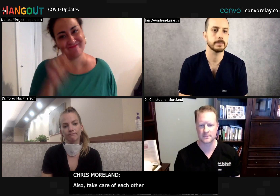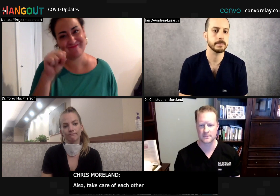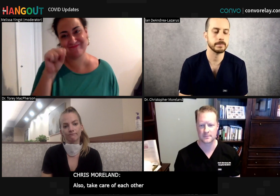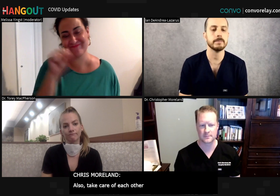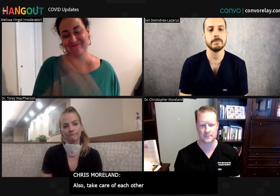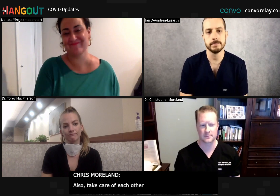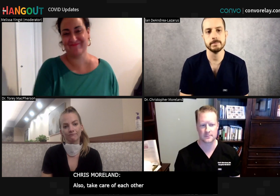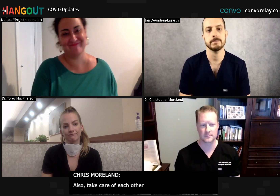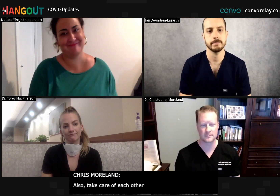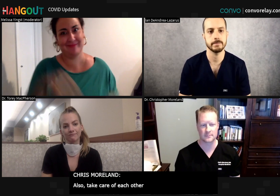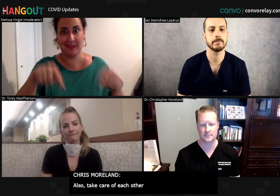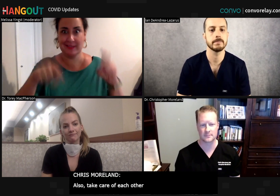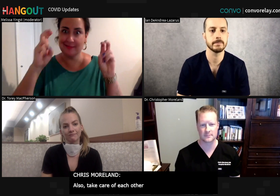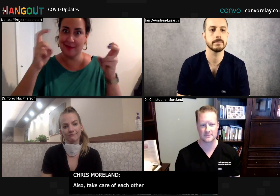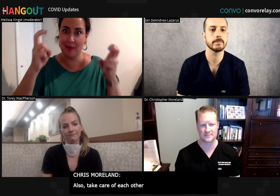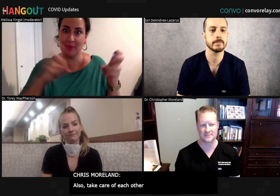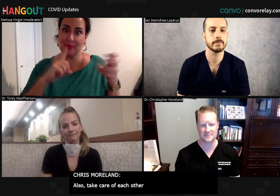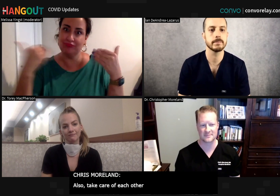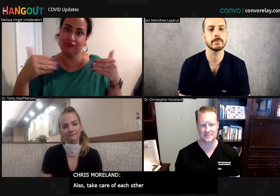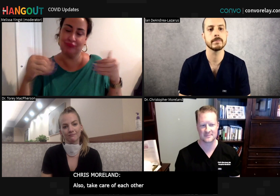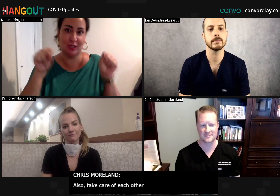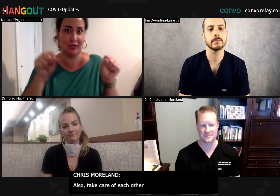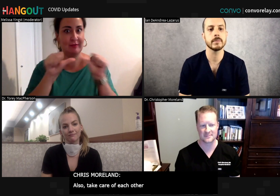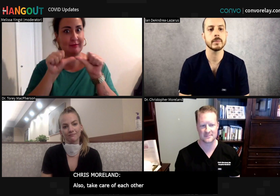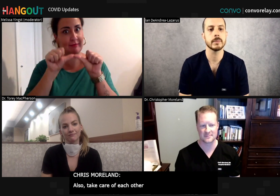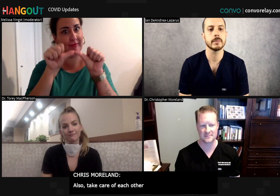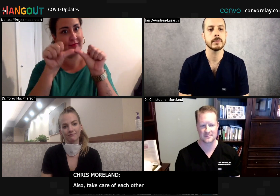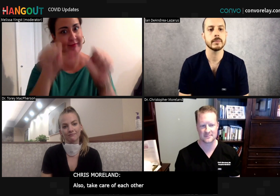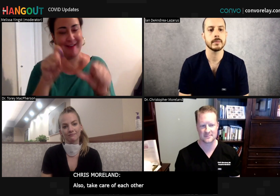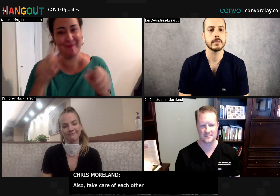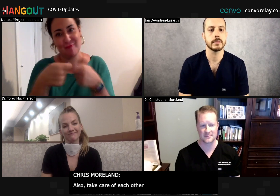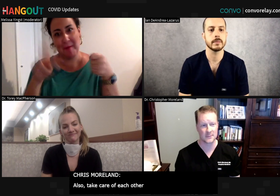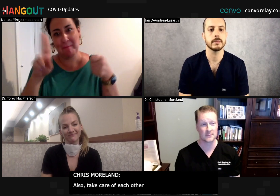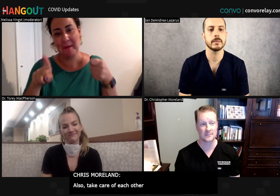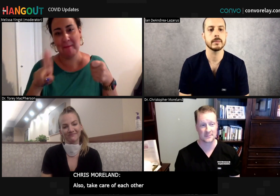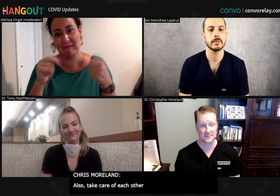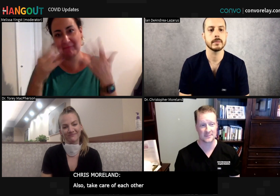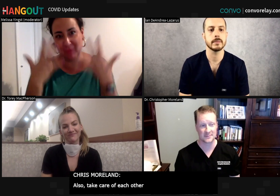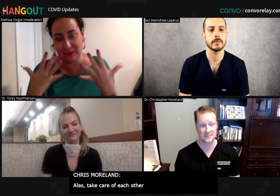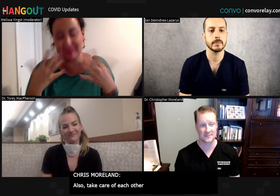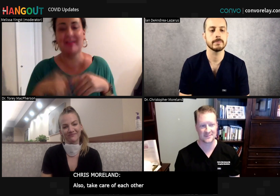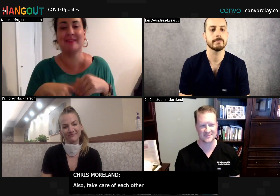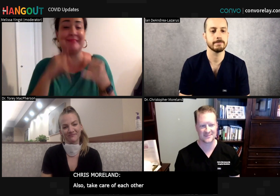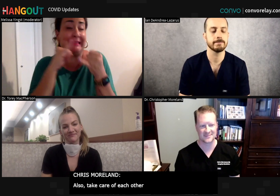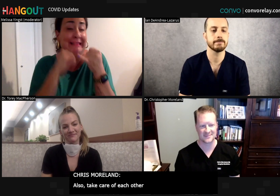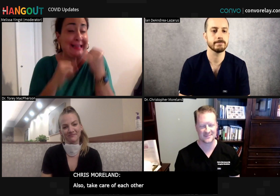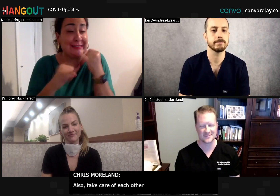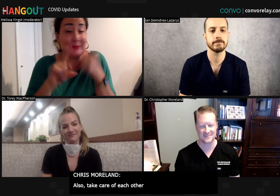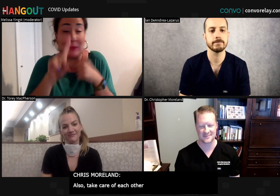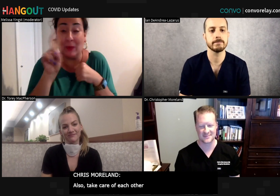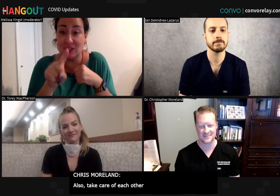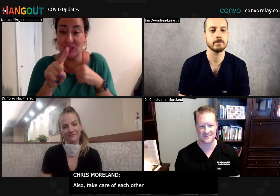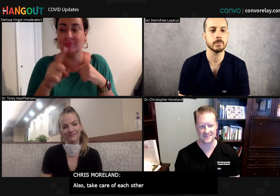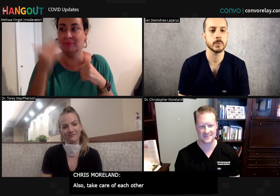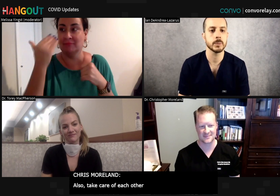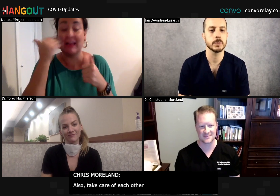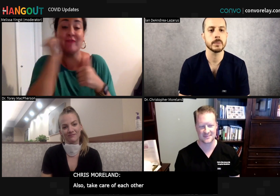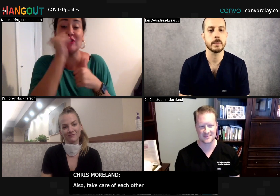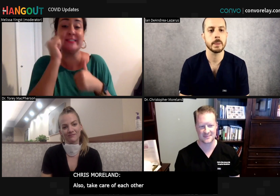with them. absolutely. This topic, we could go on for hours. Unfortunately, we do have to wrap up, but I have one